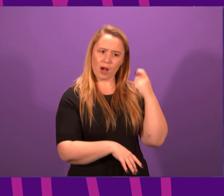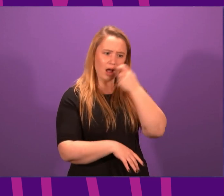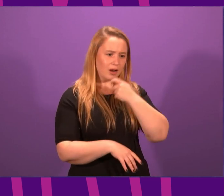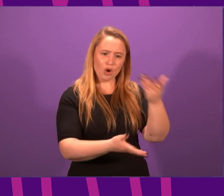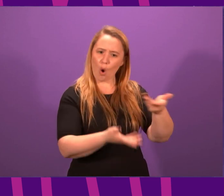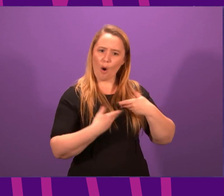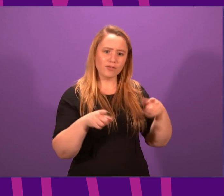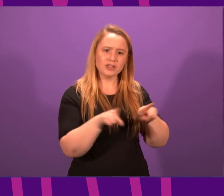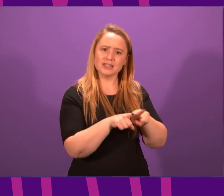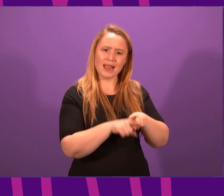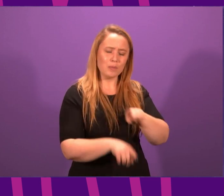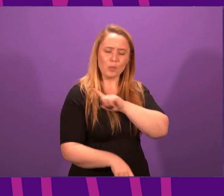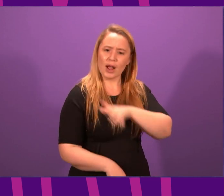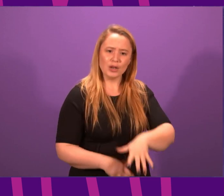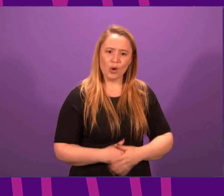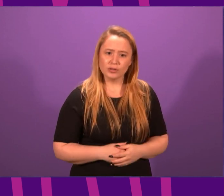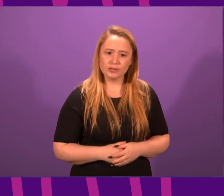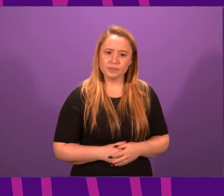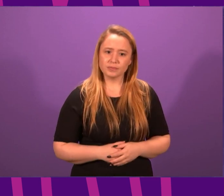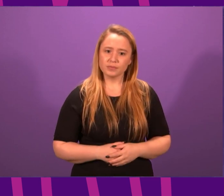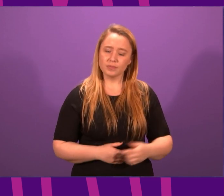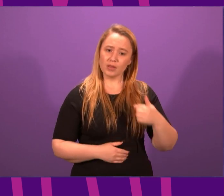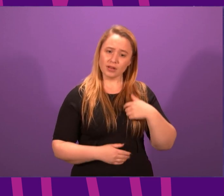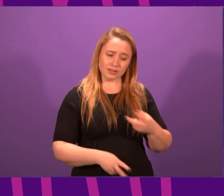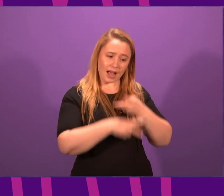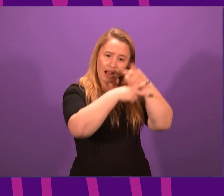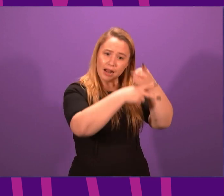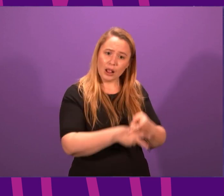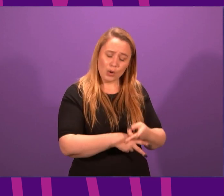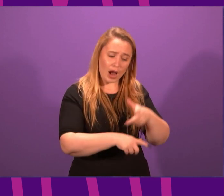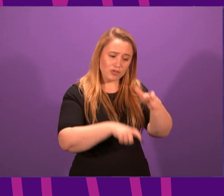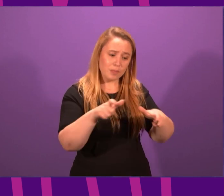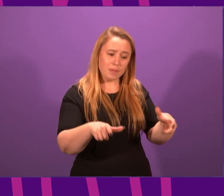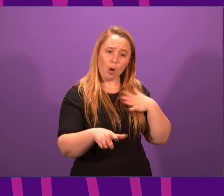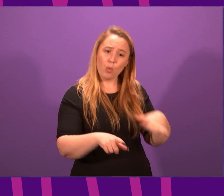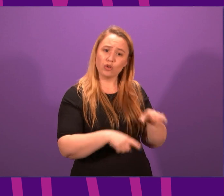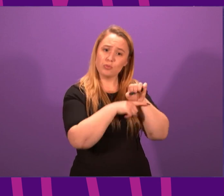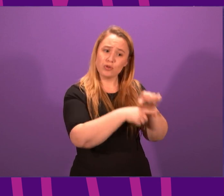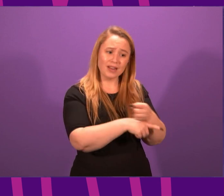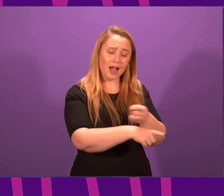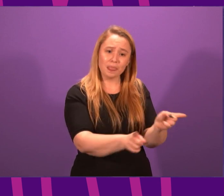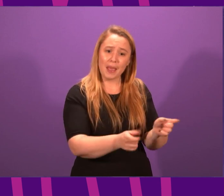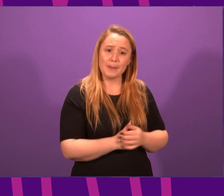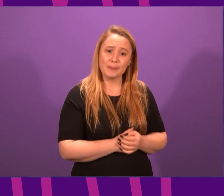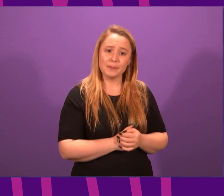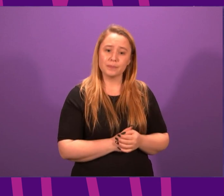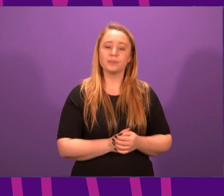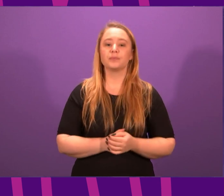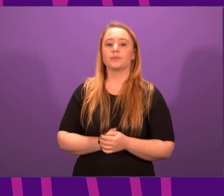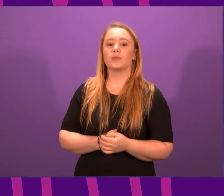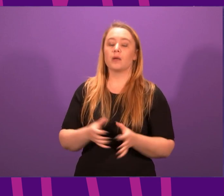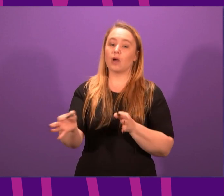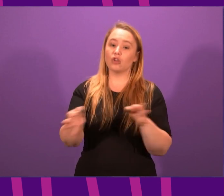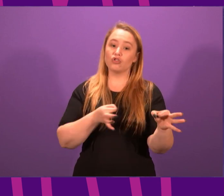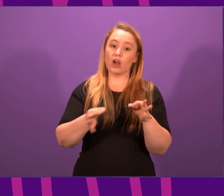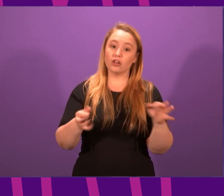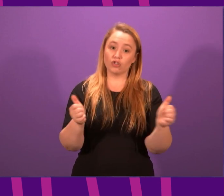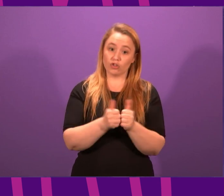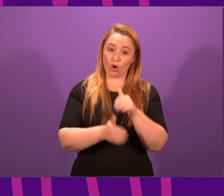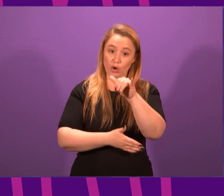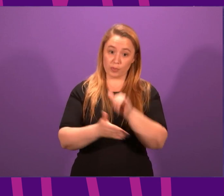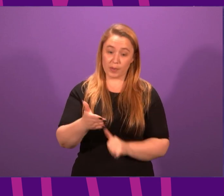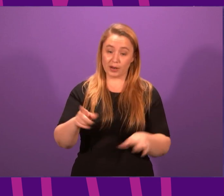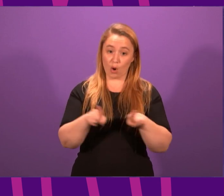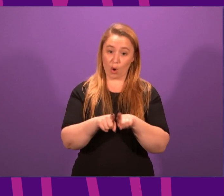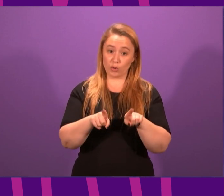offered the similar protection. And it was the people that she cared for she was thinking about, not her own health. The strategy document also places a